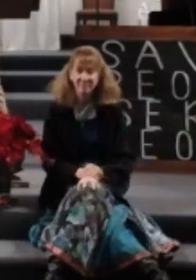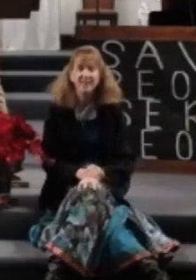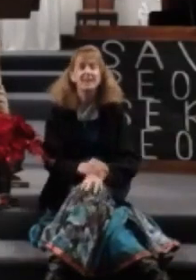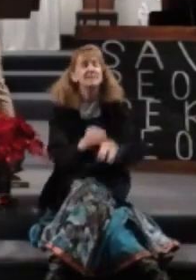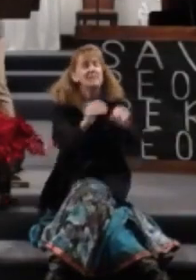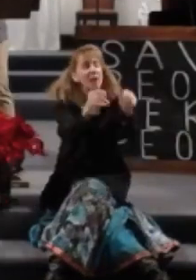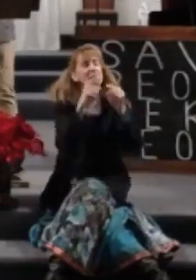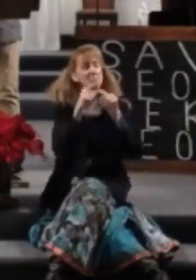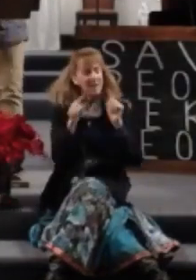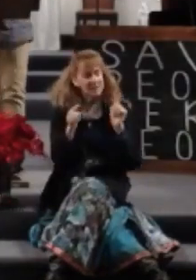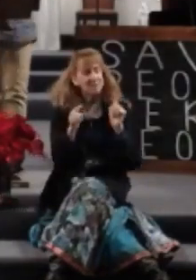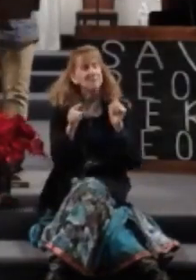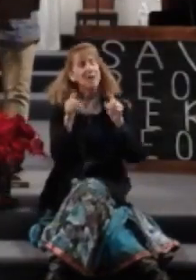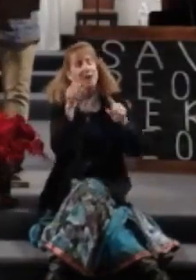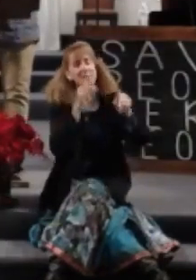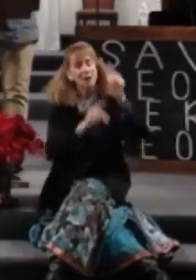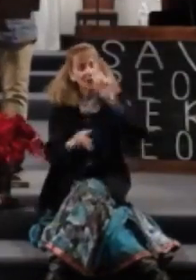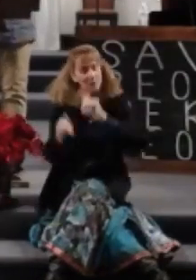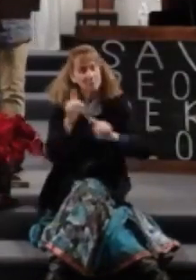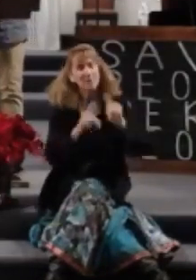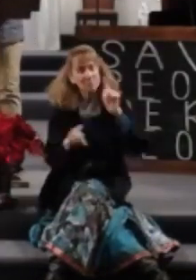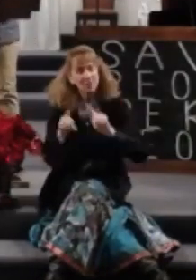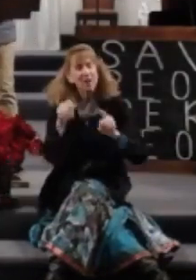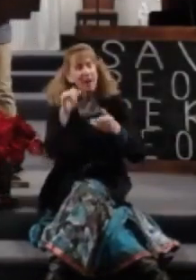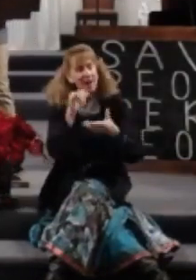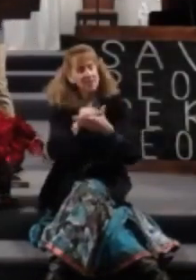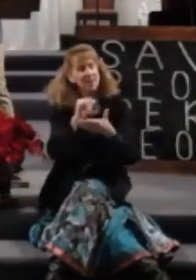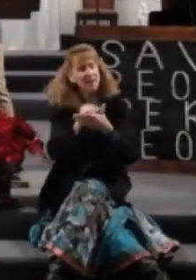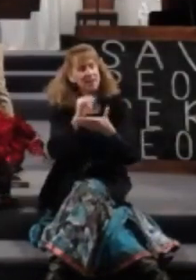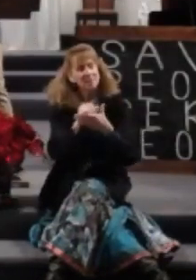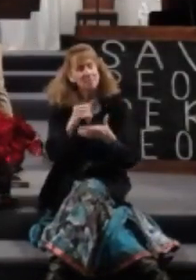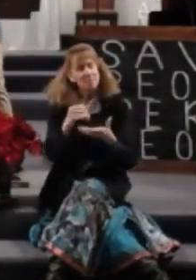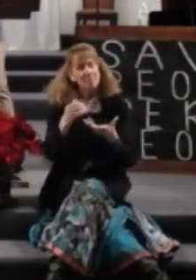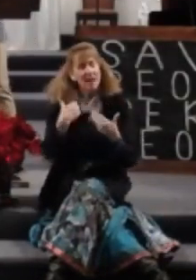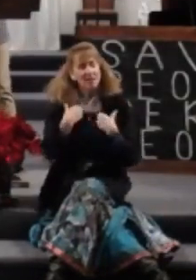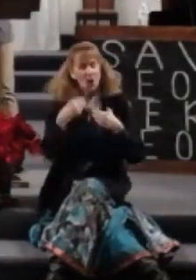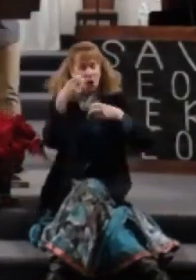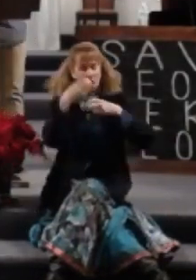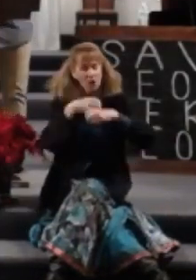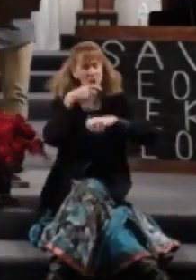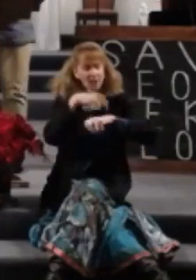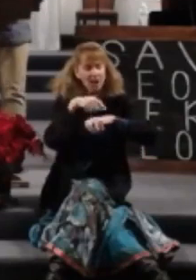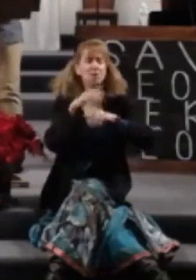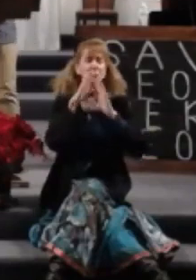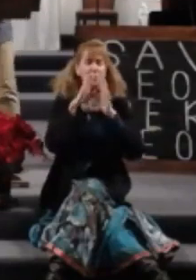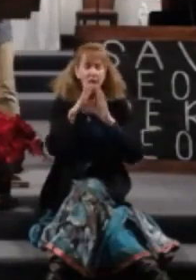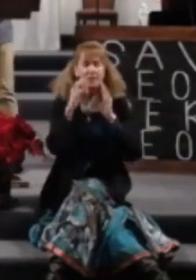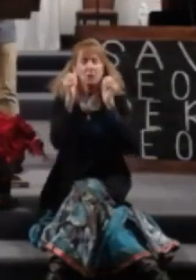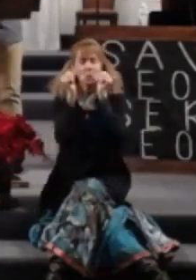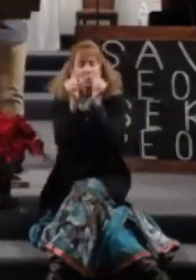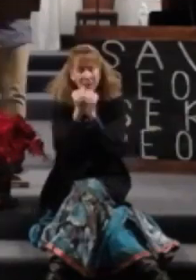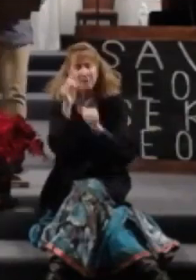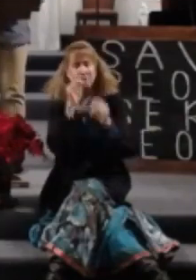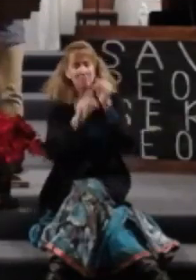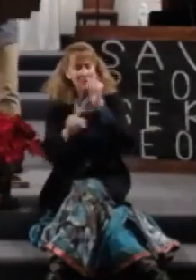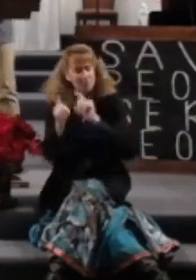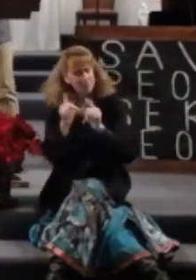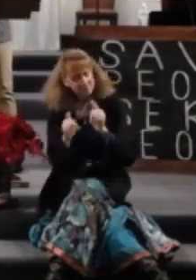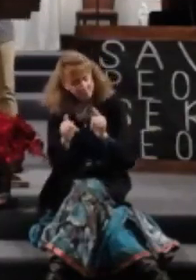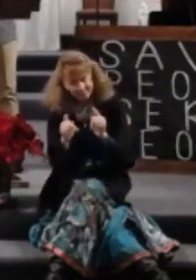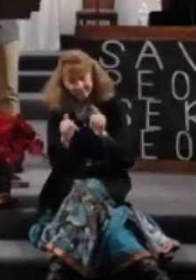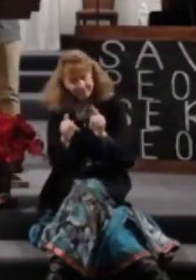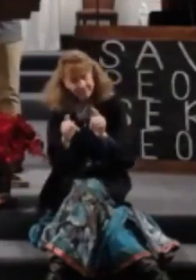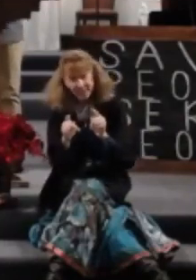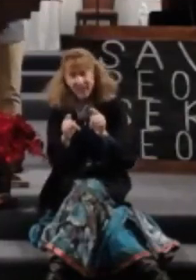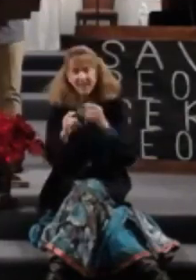There are people who find it uncomfortable to talk to anybody about anything. And it wouldn't matter if they